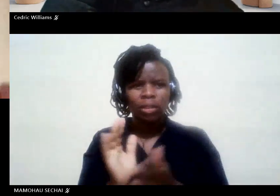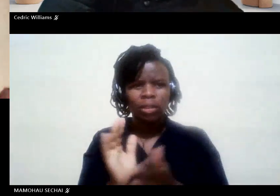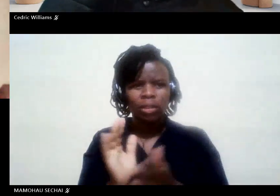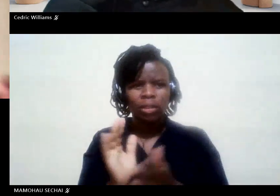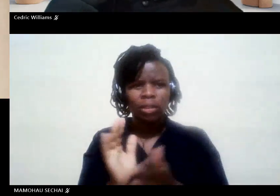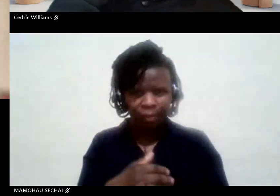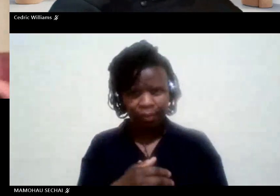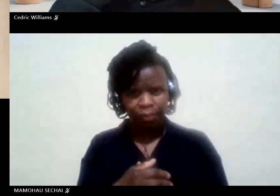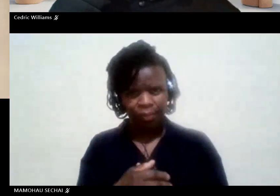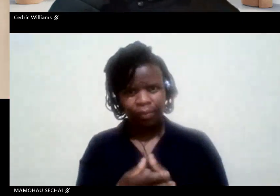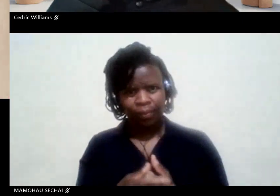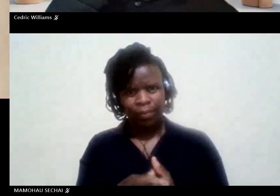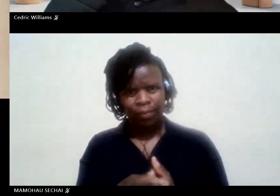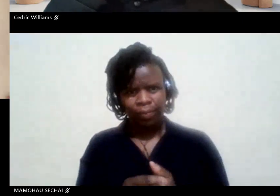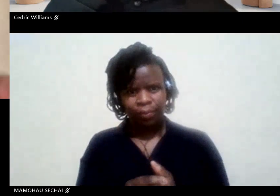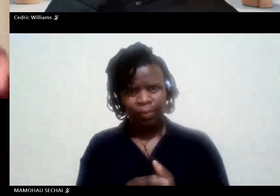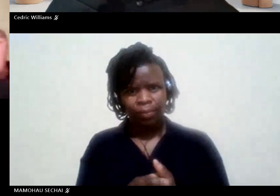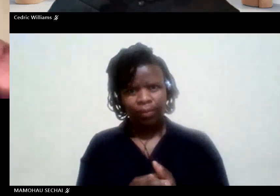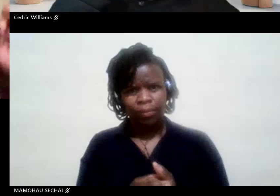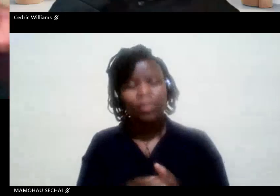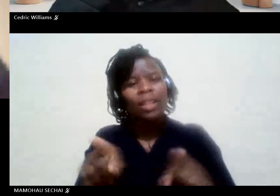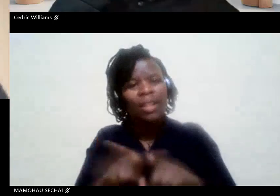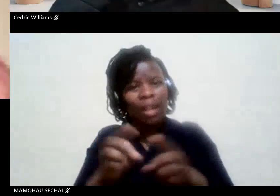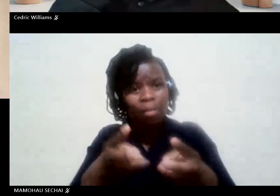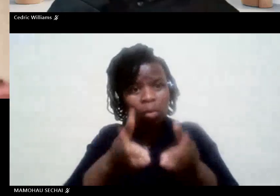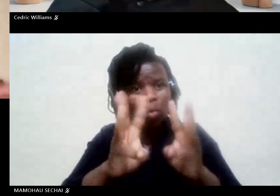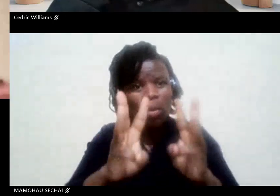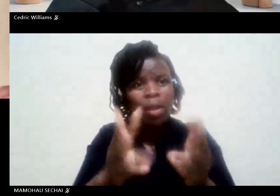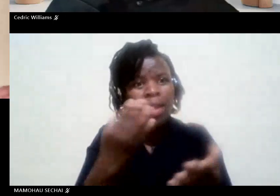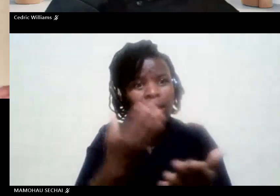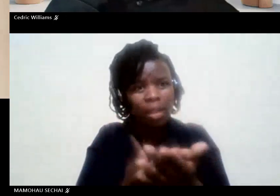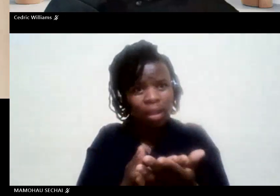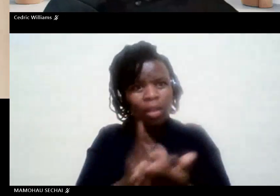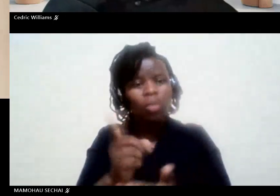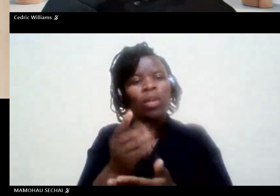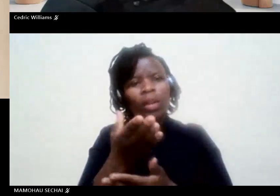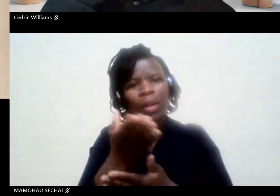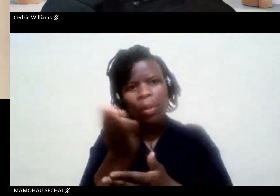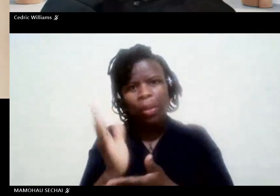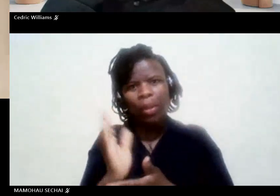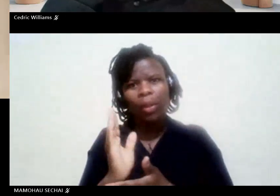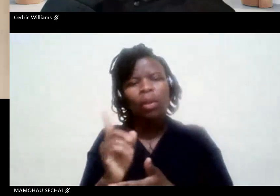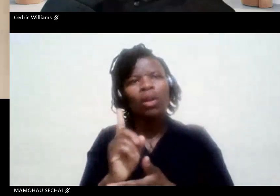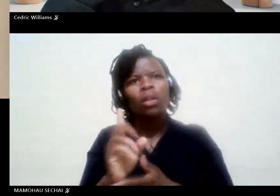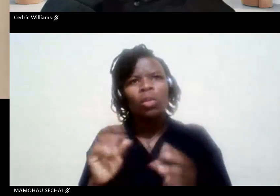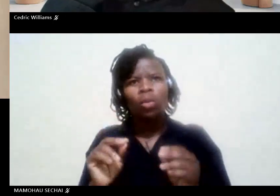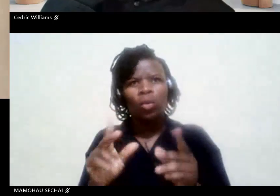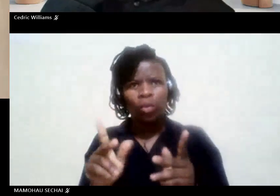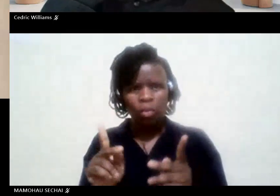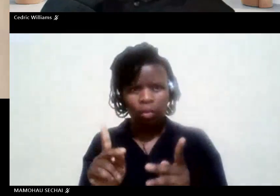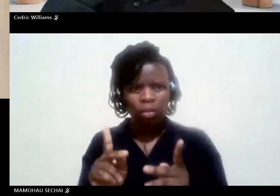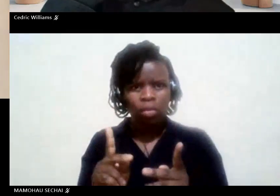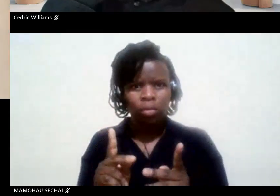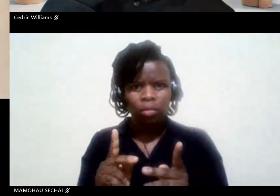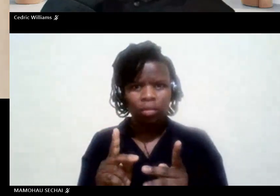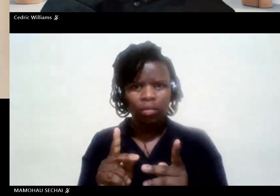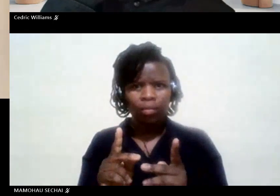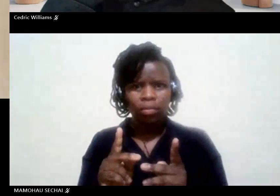the only way they can feel significant is because once you find someone who is secure within themselves, they